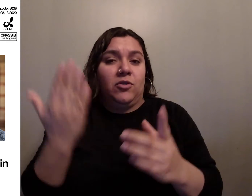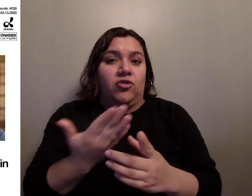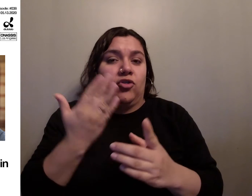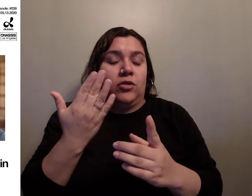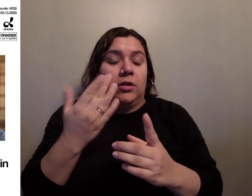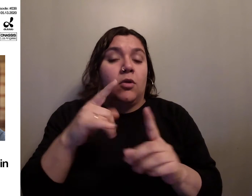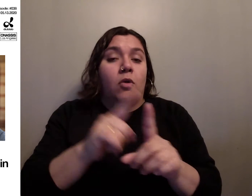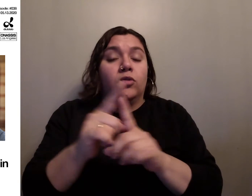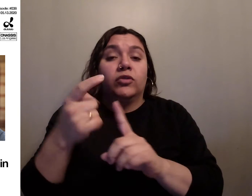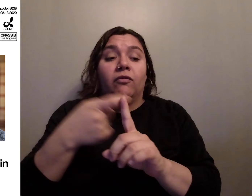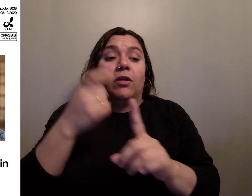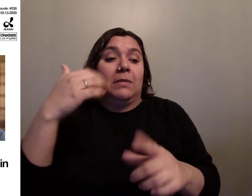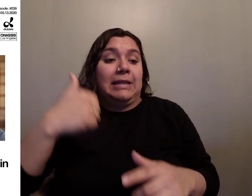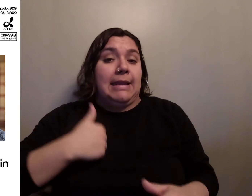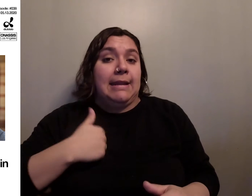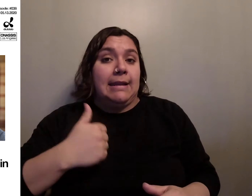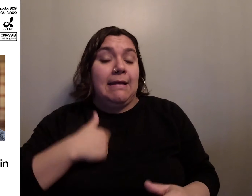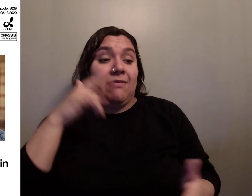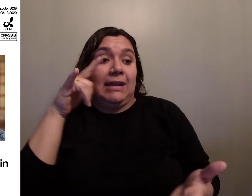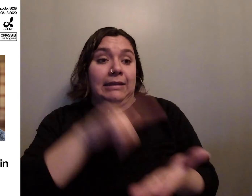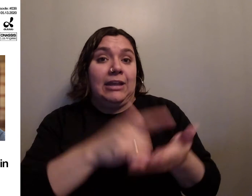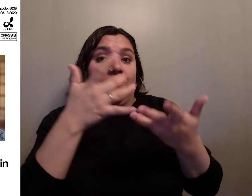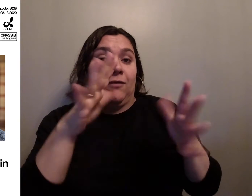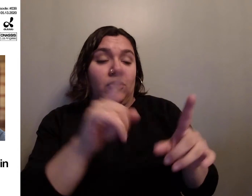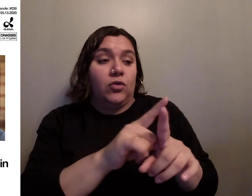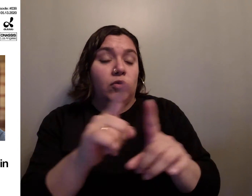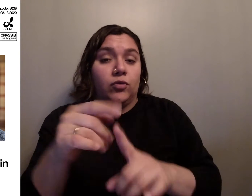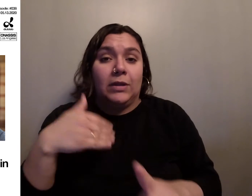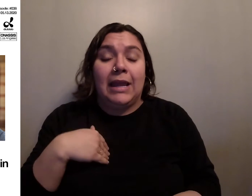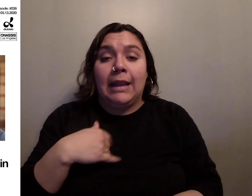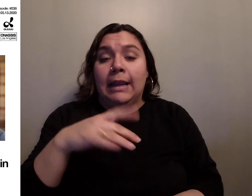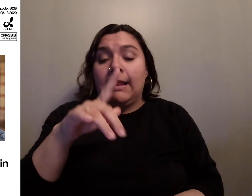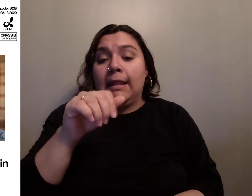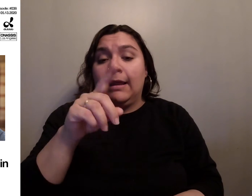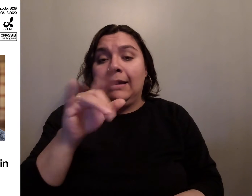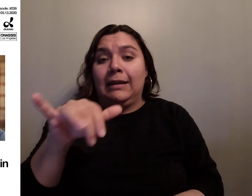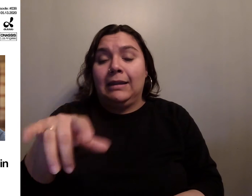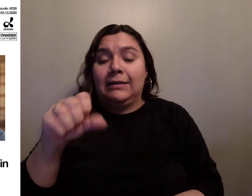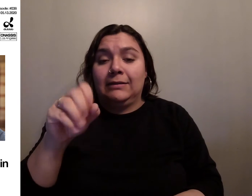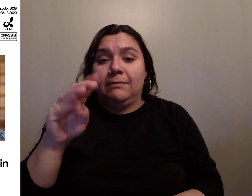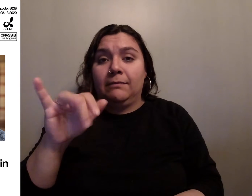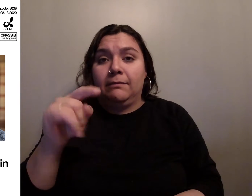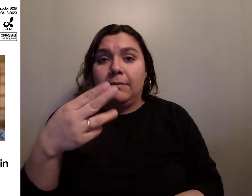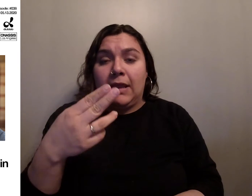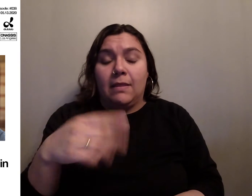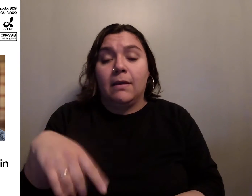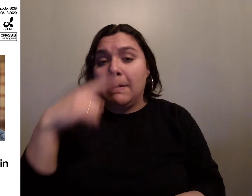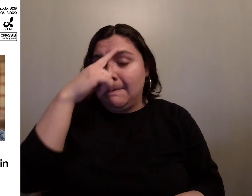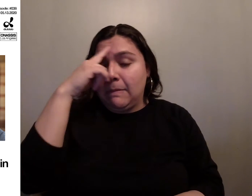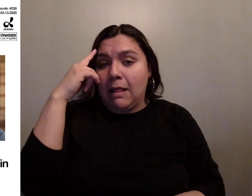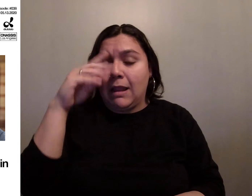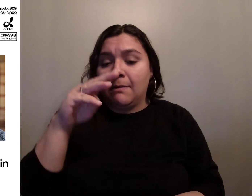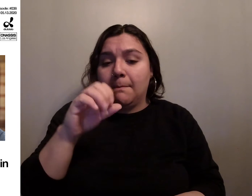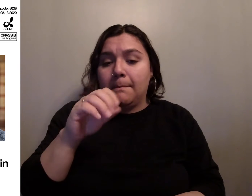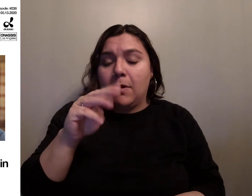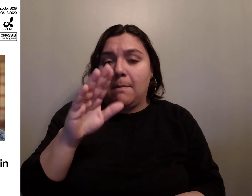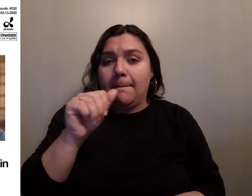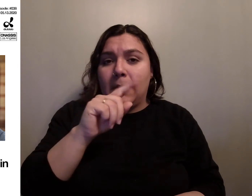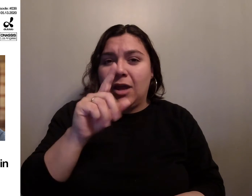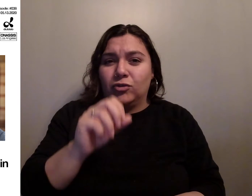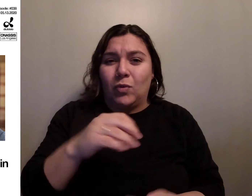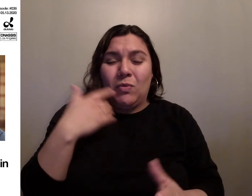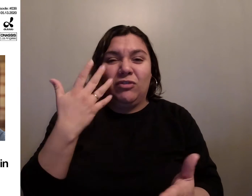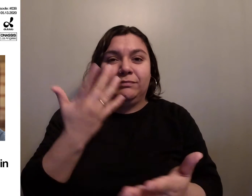company from Canada that was on their way here. They had landed in the U.S., and we also had Ladysmith Black Mambazo from